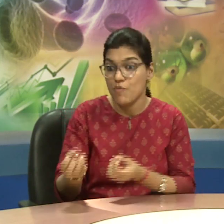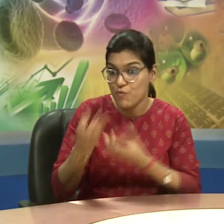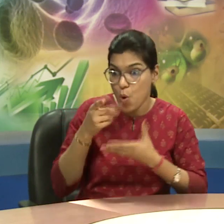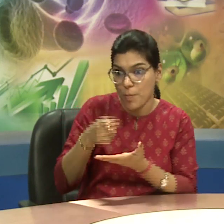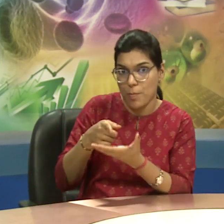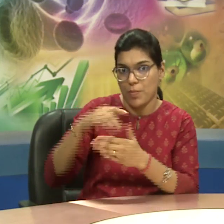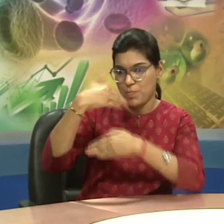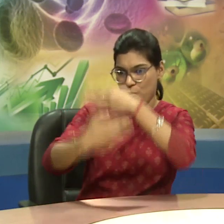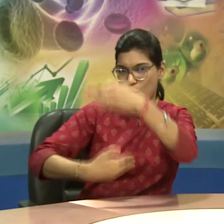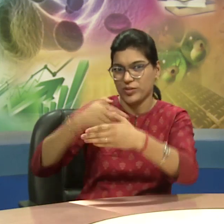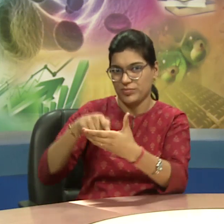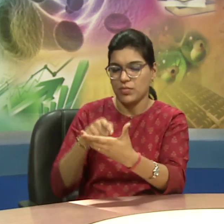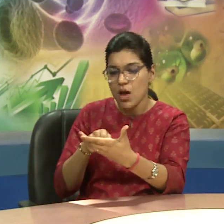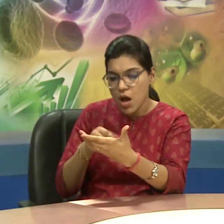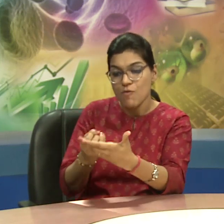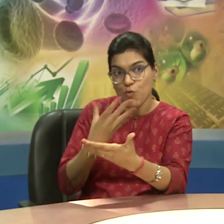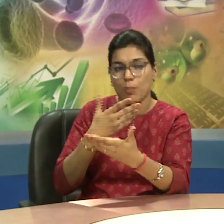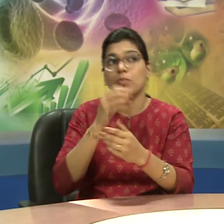Some consumers, especially during the guarantee